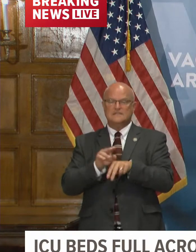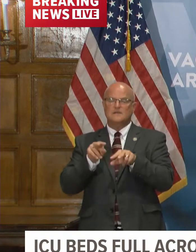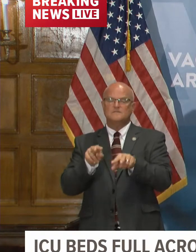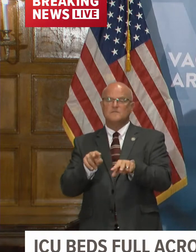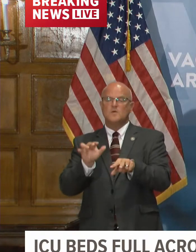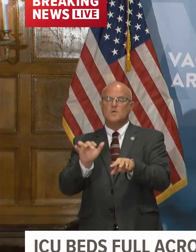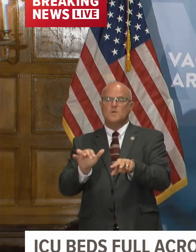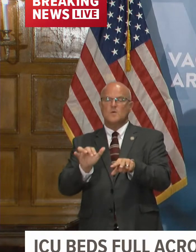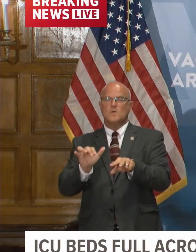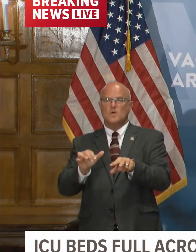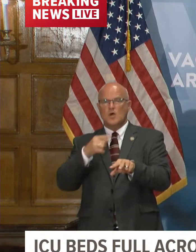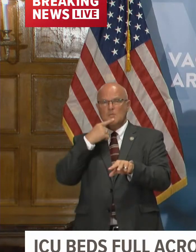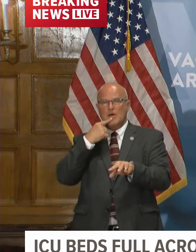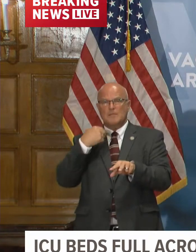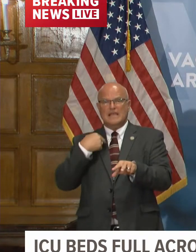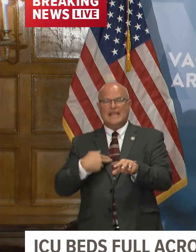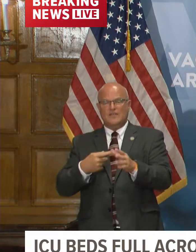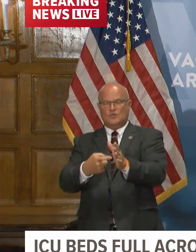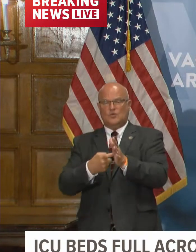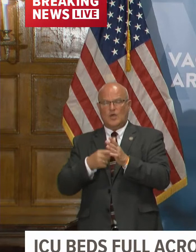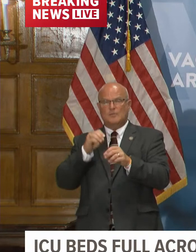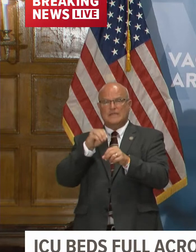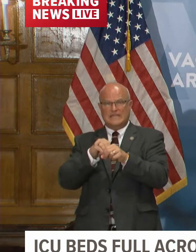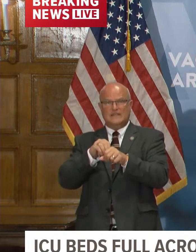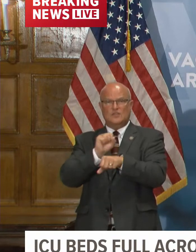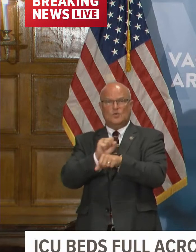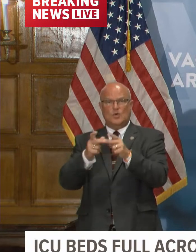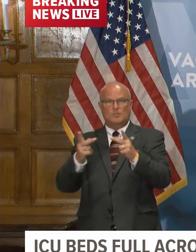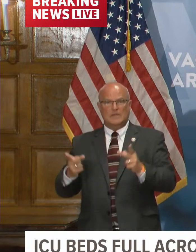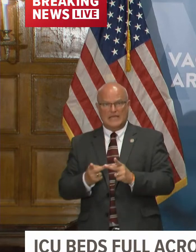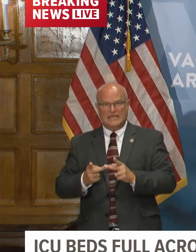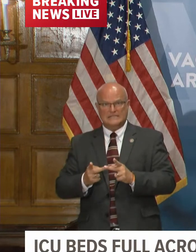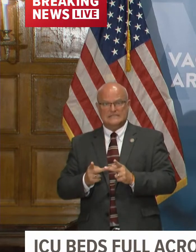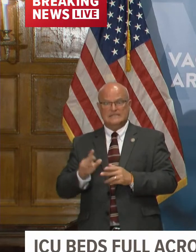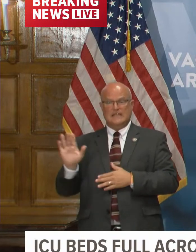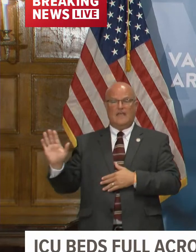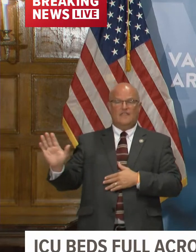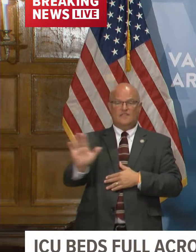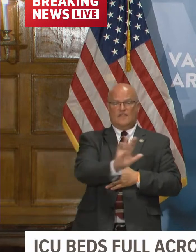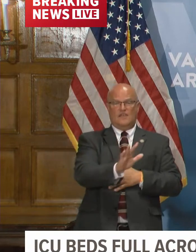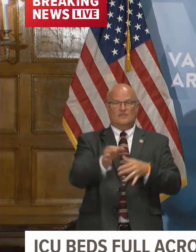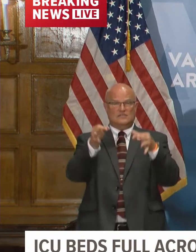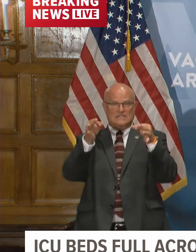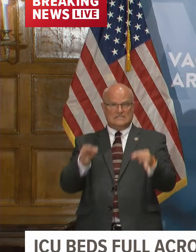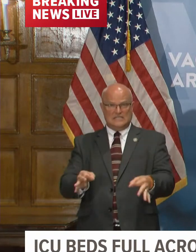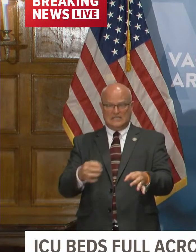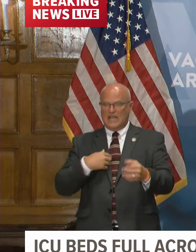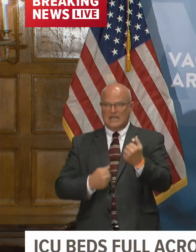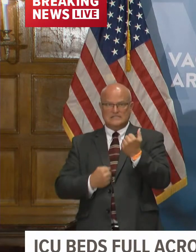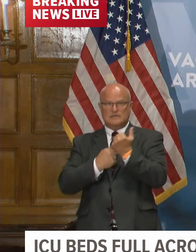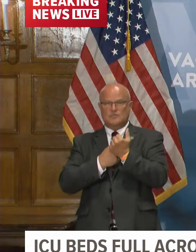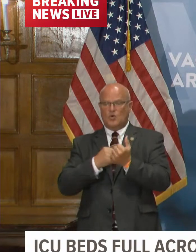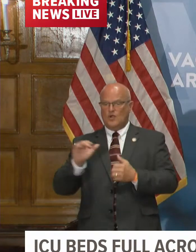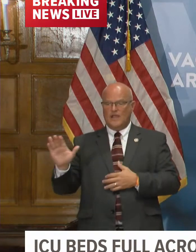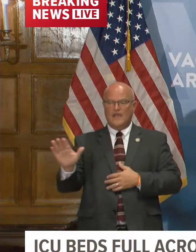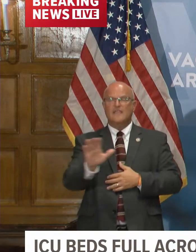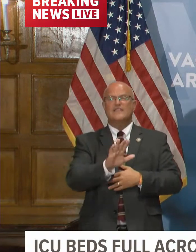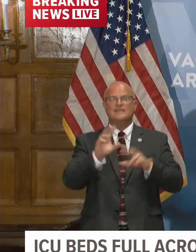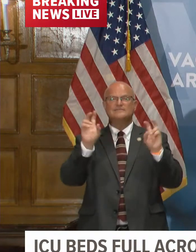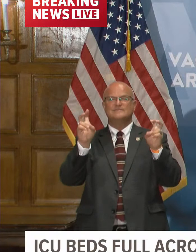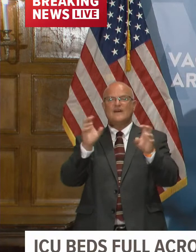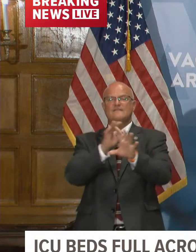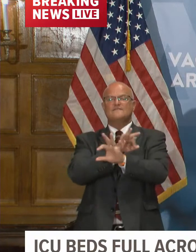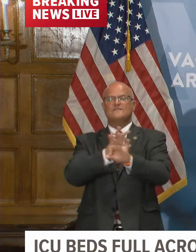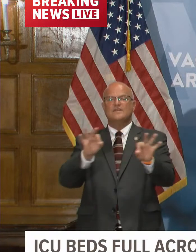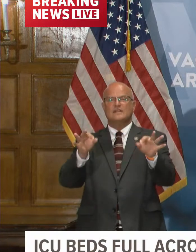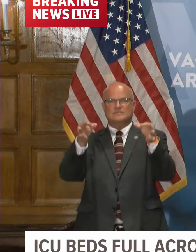at that as a public health requirement in their workplace. That is their decision. I support their freedom to